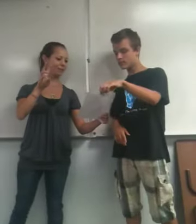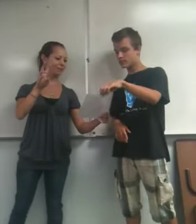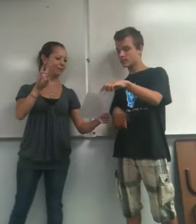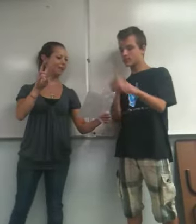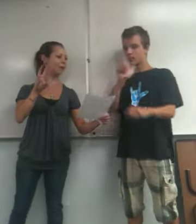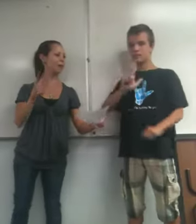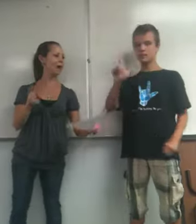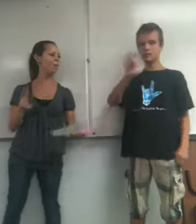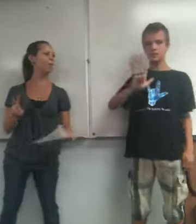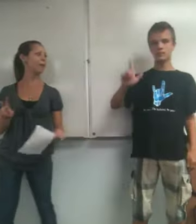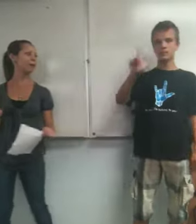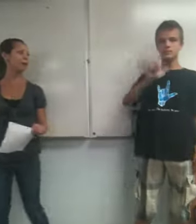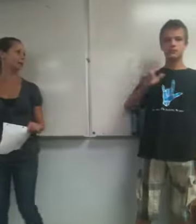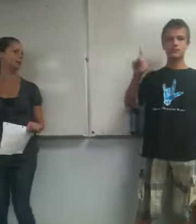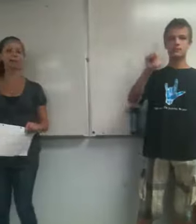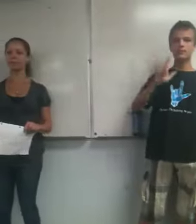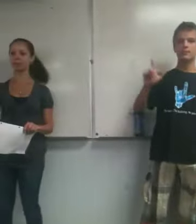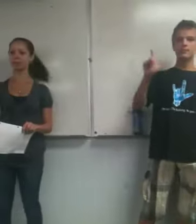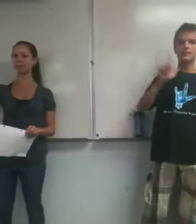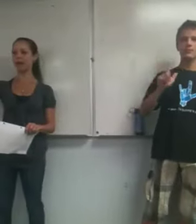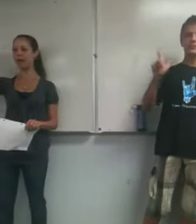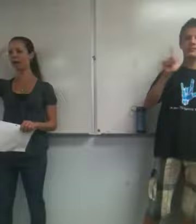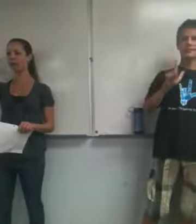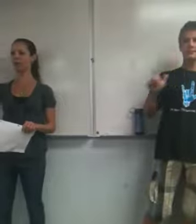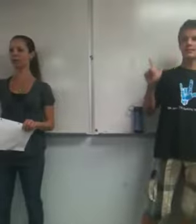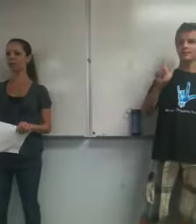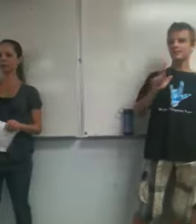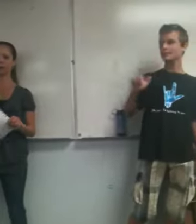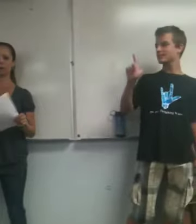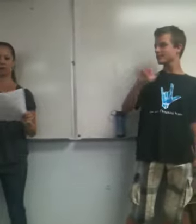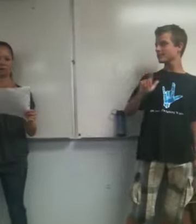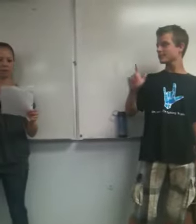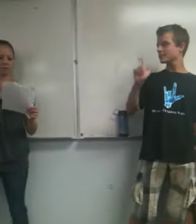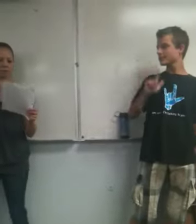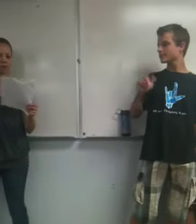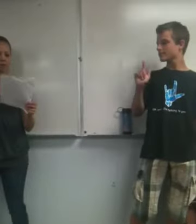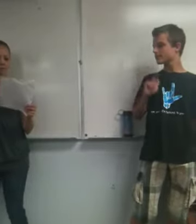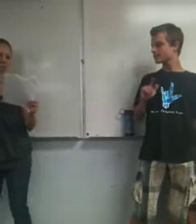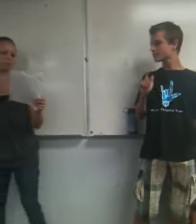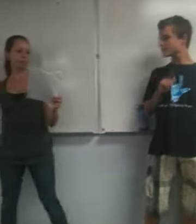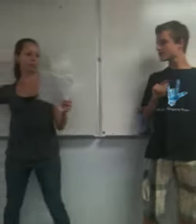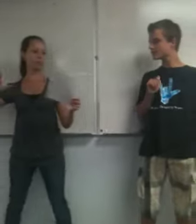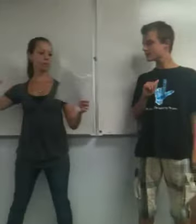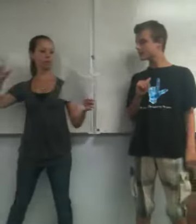26, library. It's just the L with a circle.